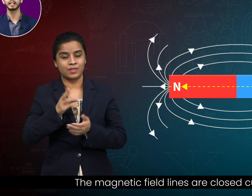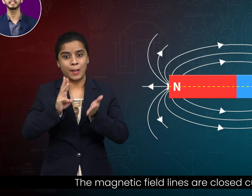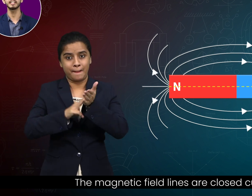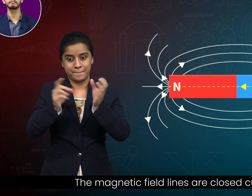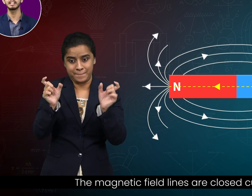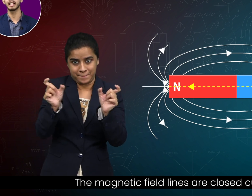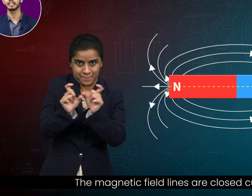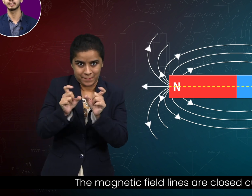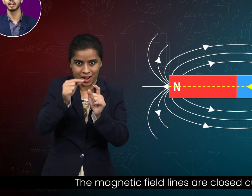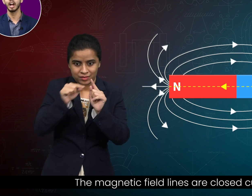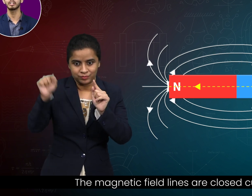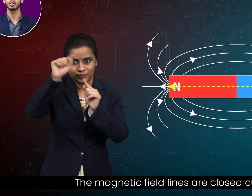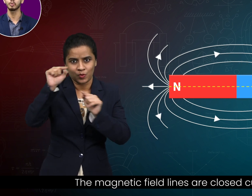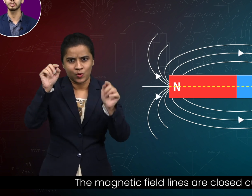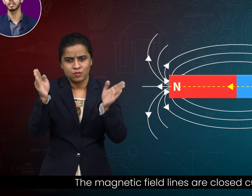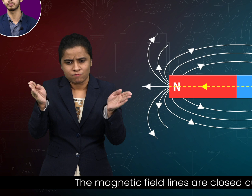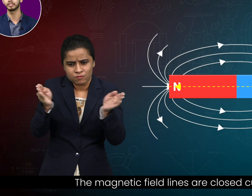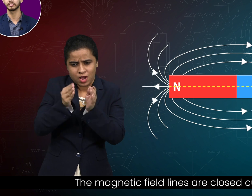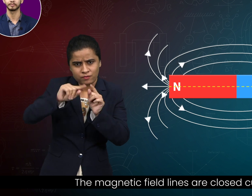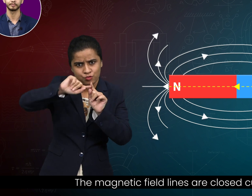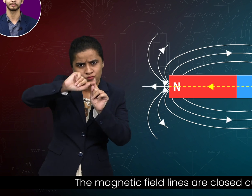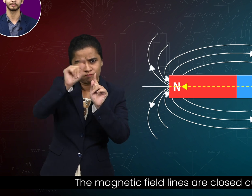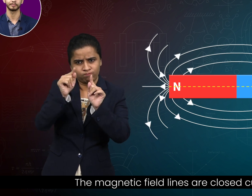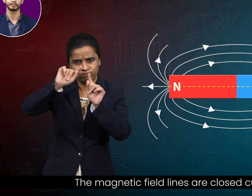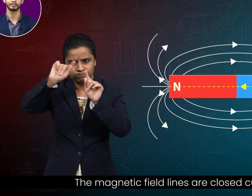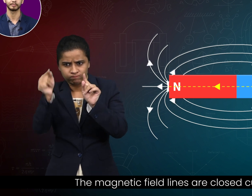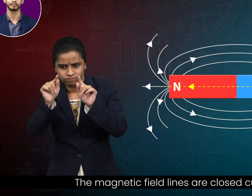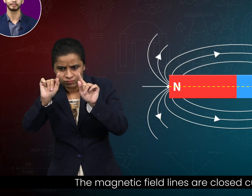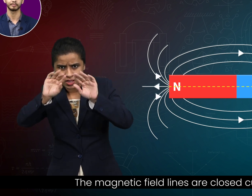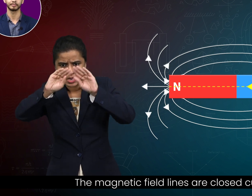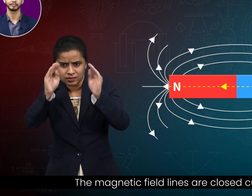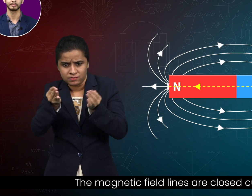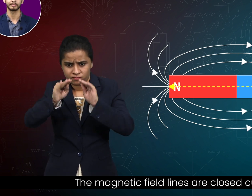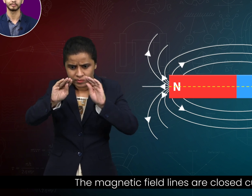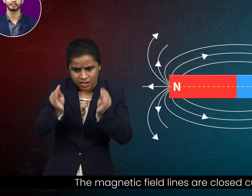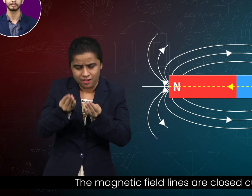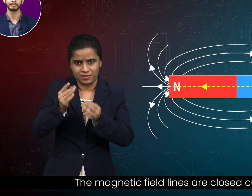The magnetic field lines are closed curves.